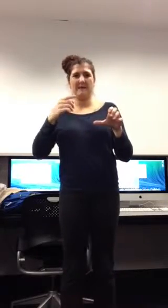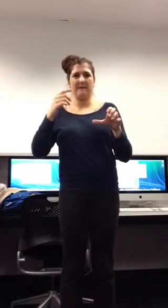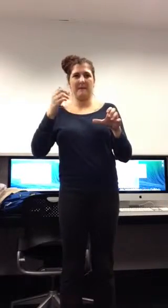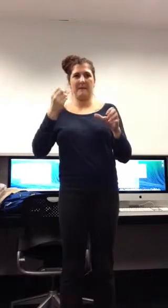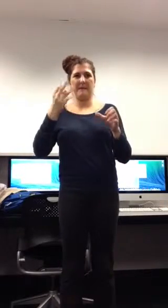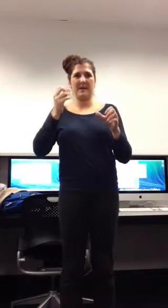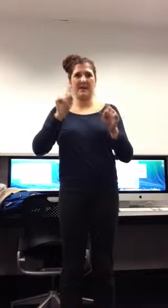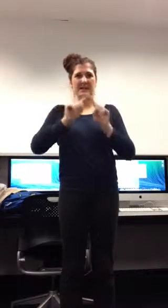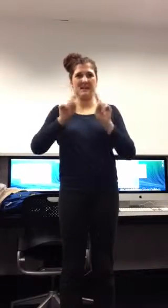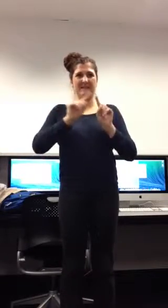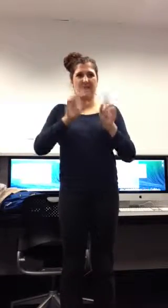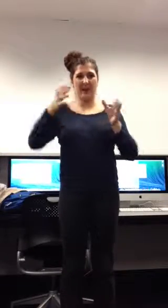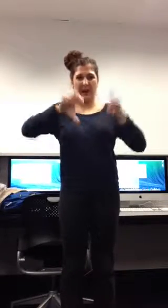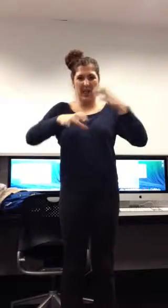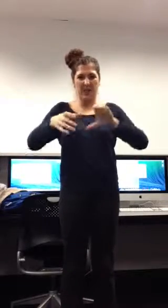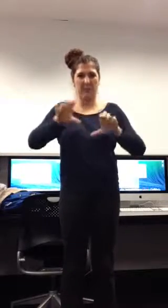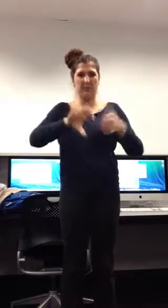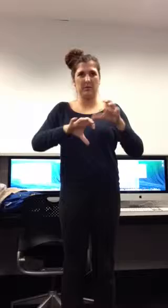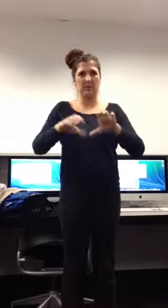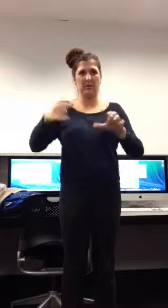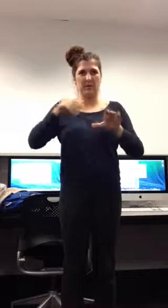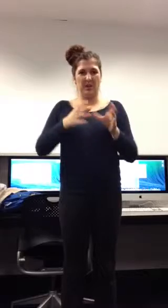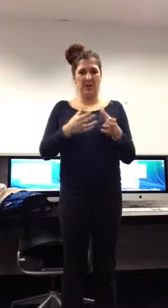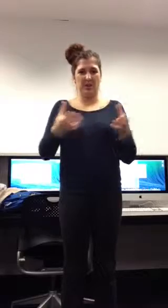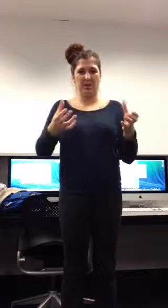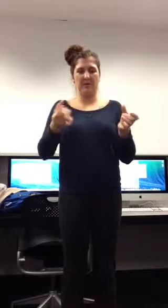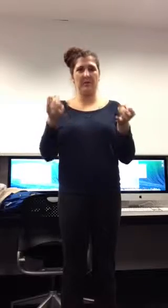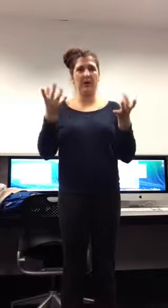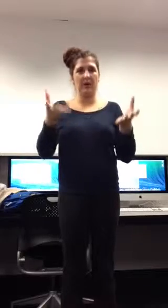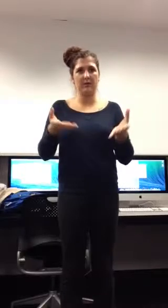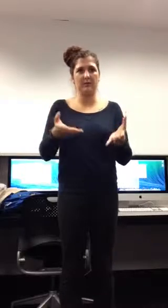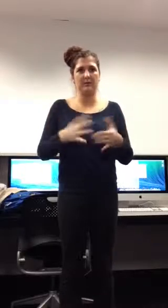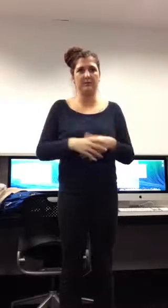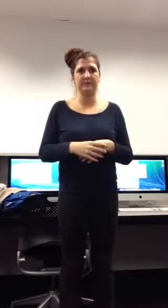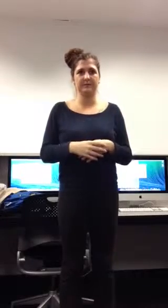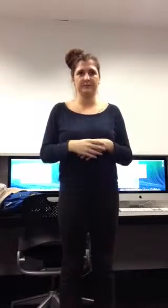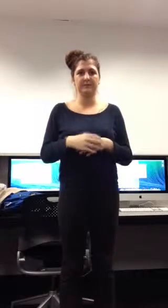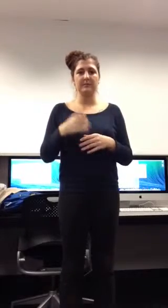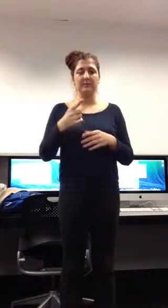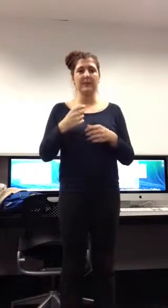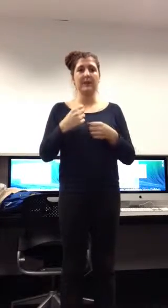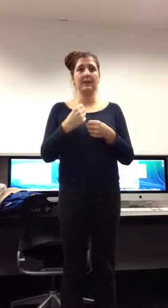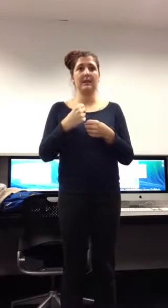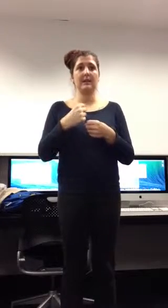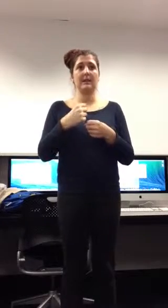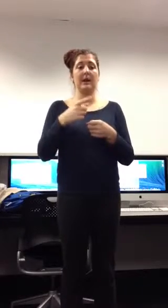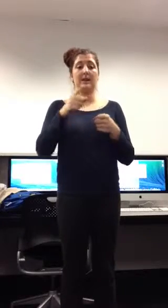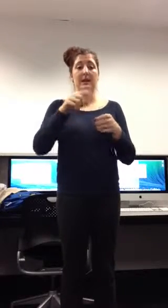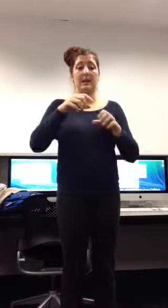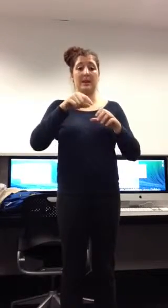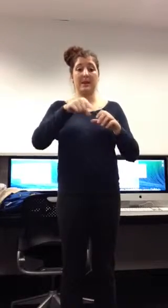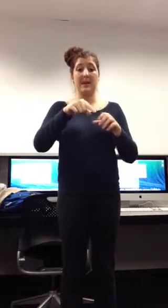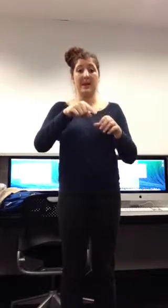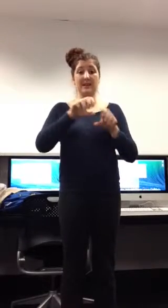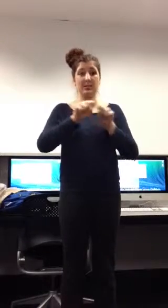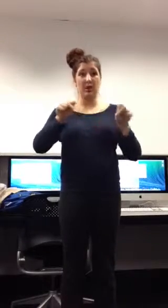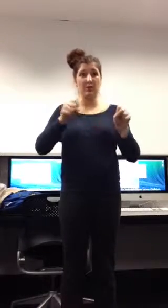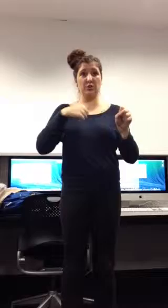and dumped into the hoppers and made over again for home consumption. There would